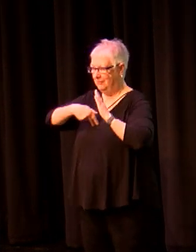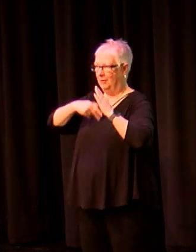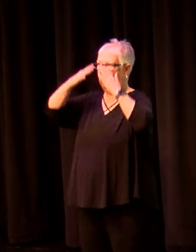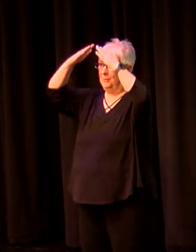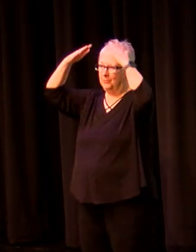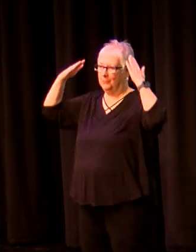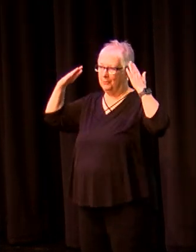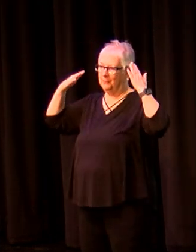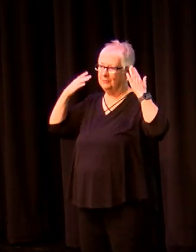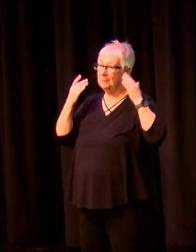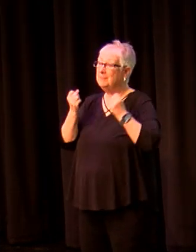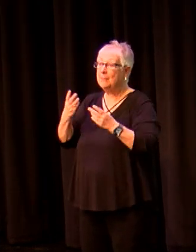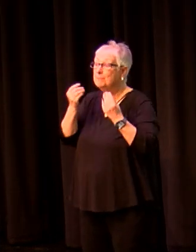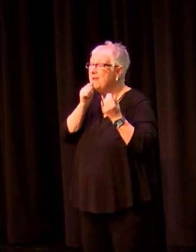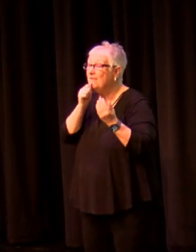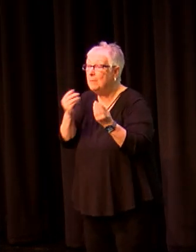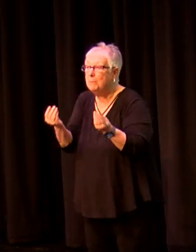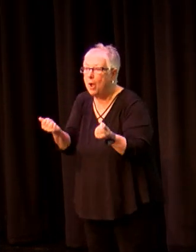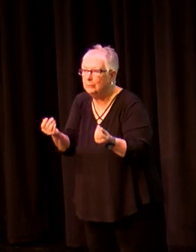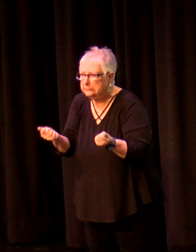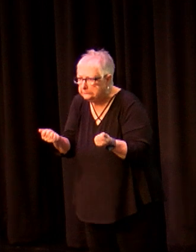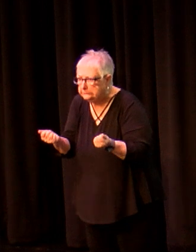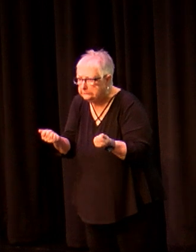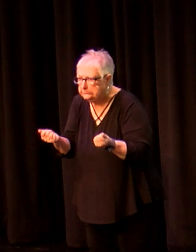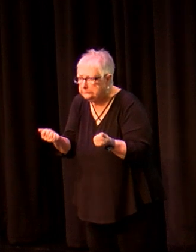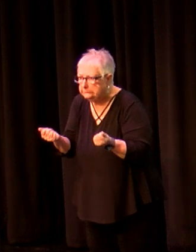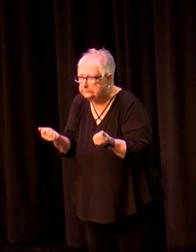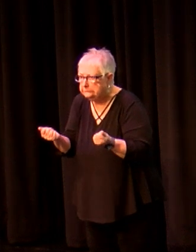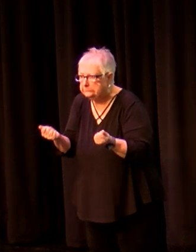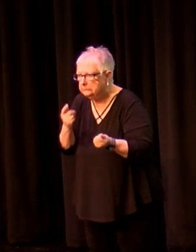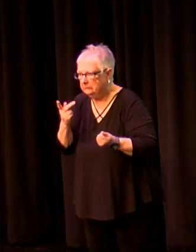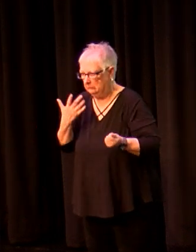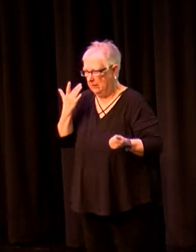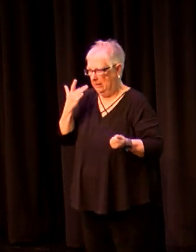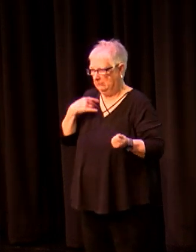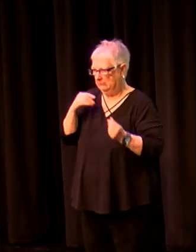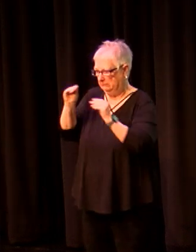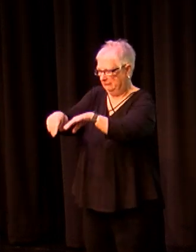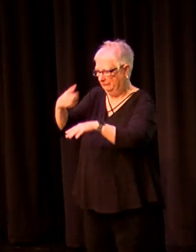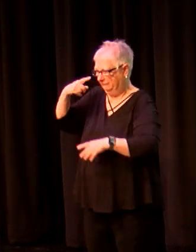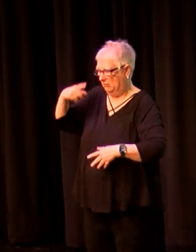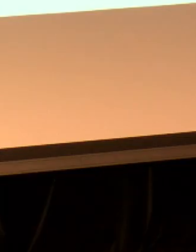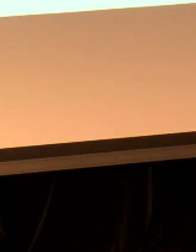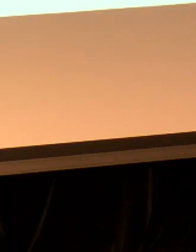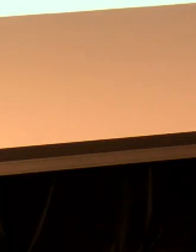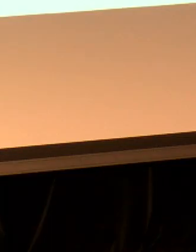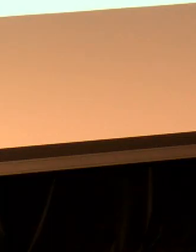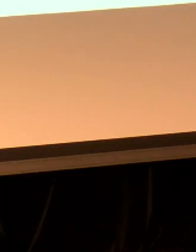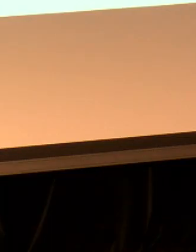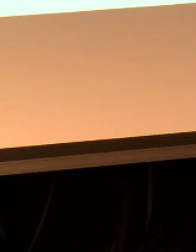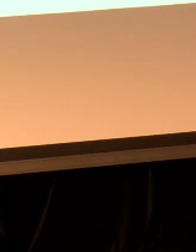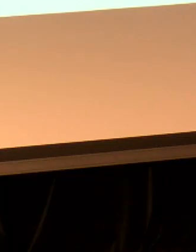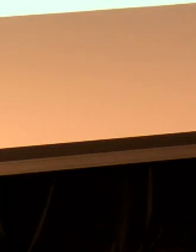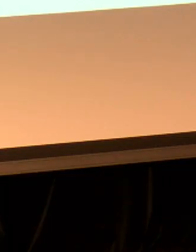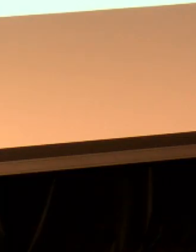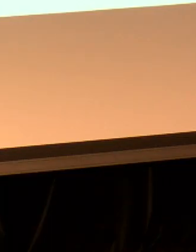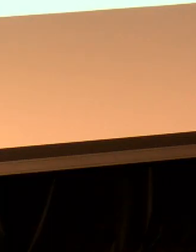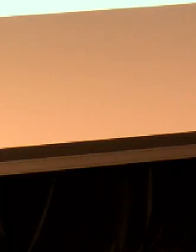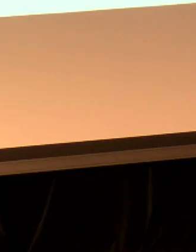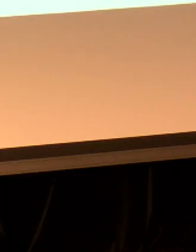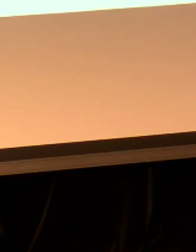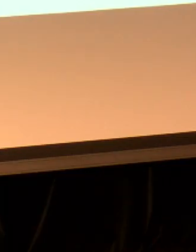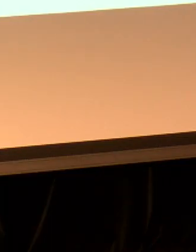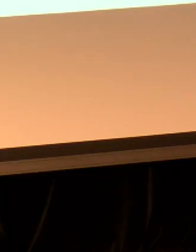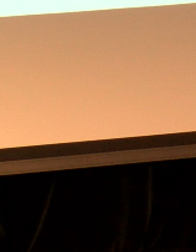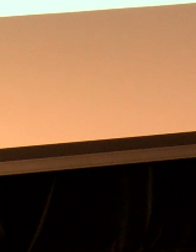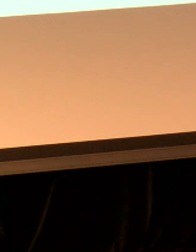have no incentive to actually place any sort of bus shelter or